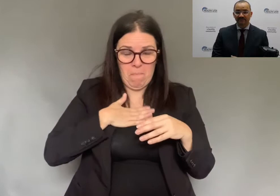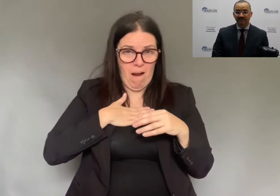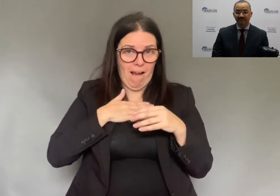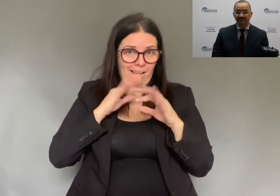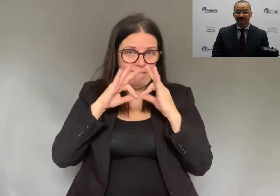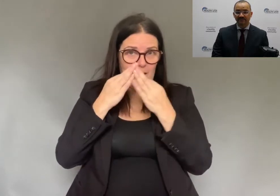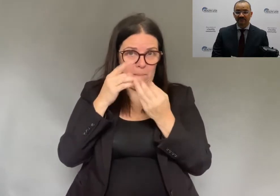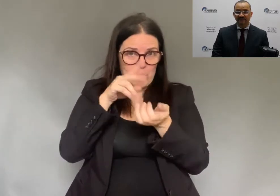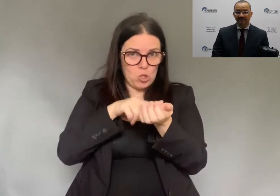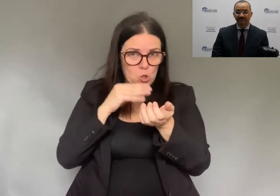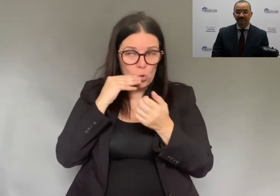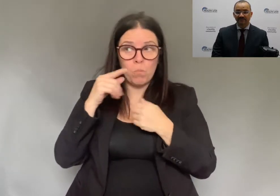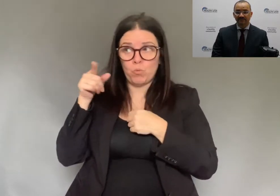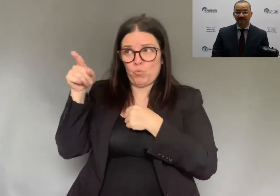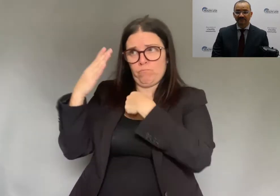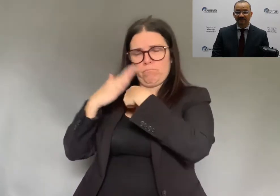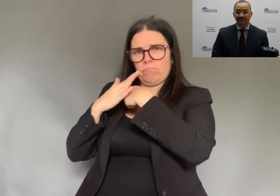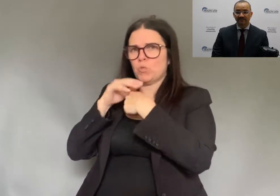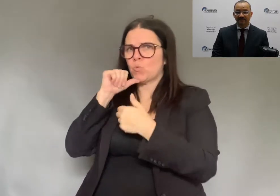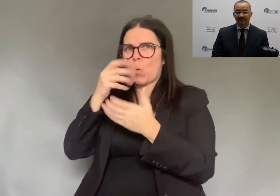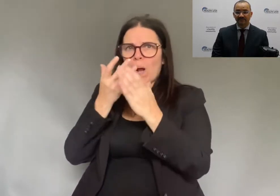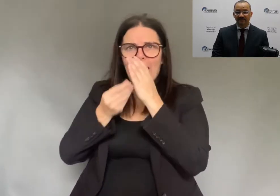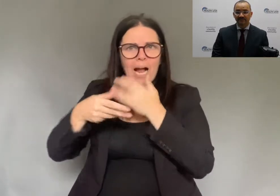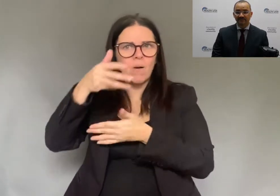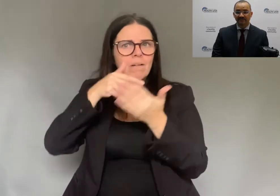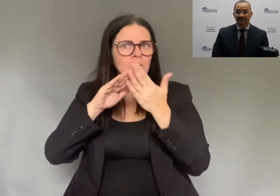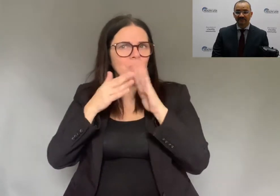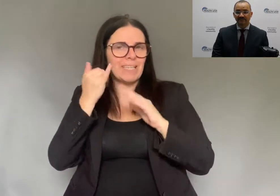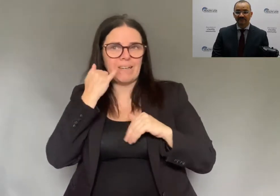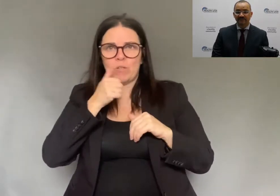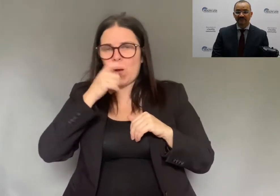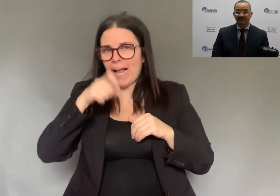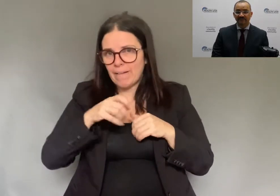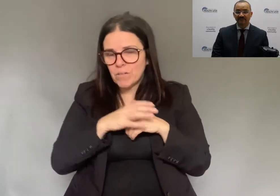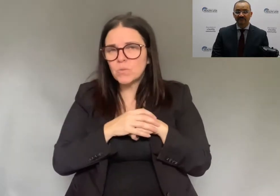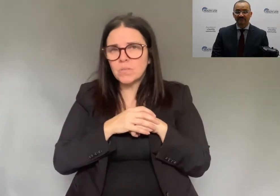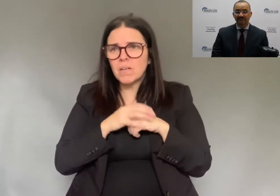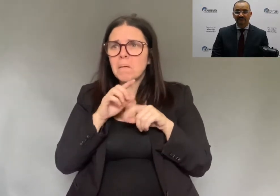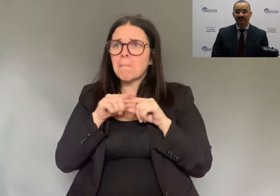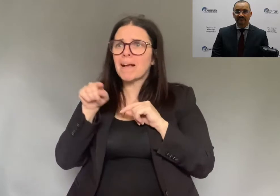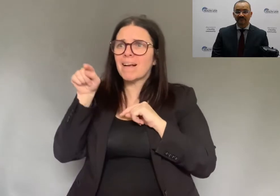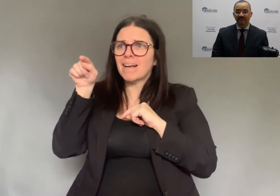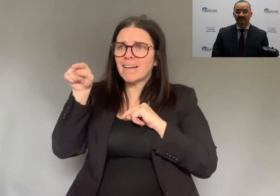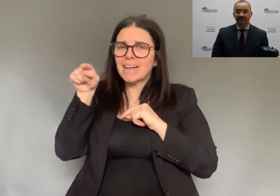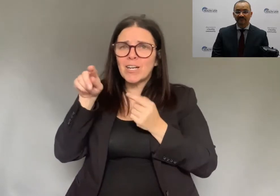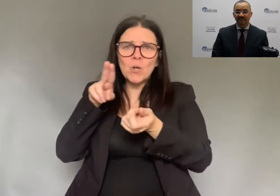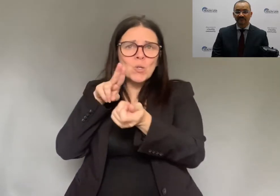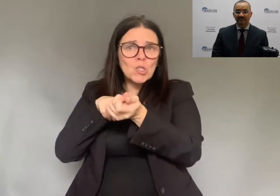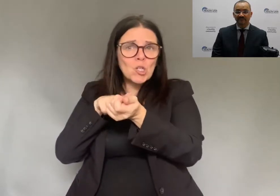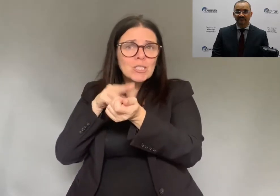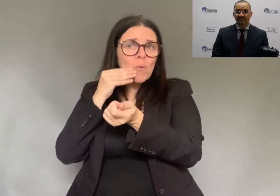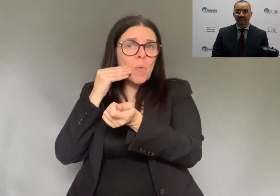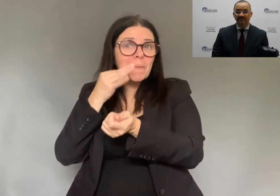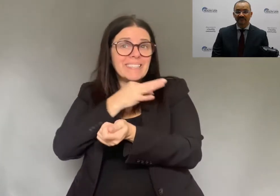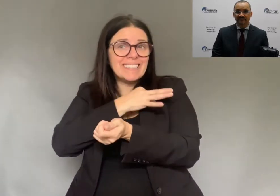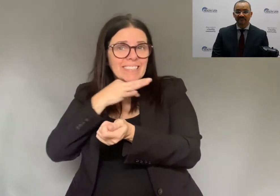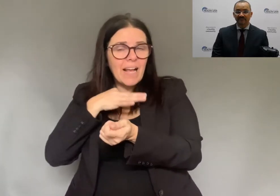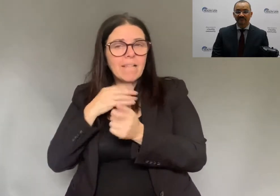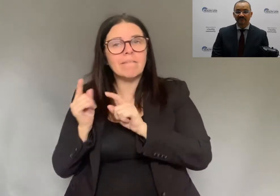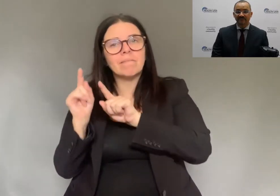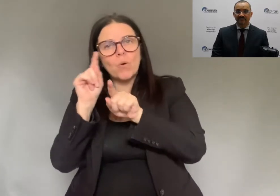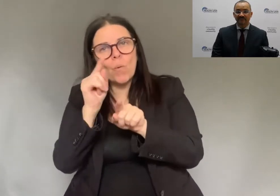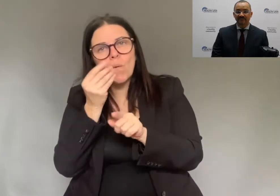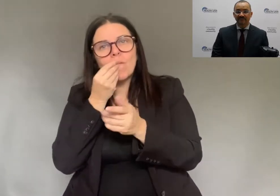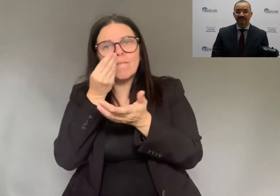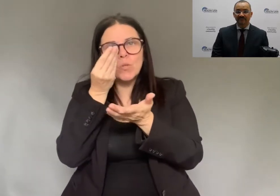have to, but the individuals that work at these long-term care homes, they're still going out in the community to get their essentials, like you mentioned.